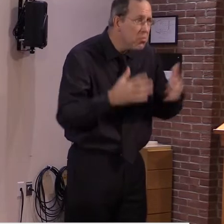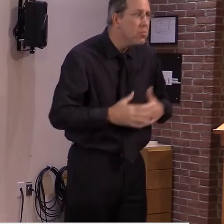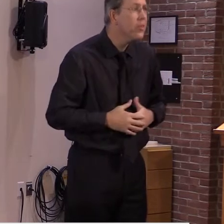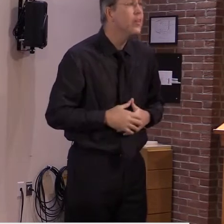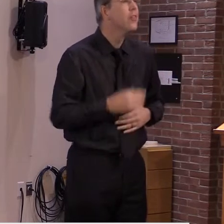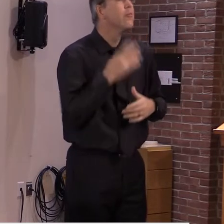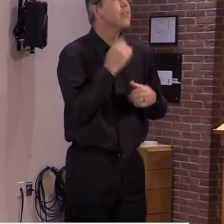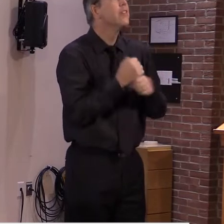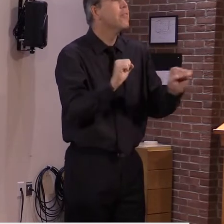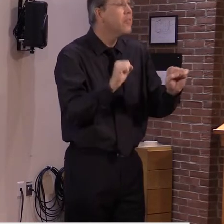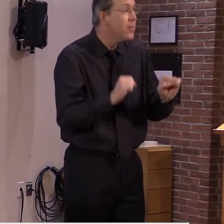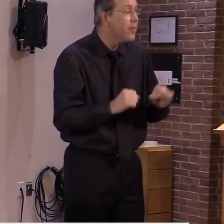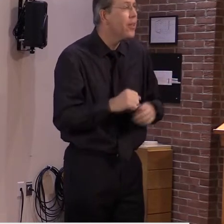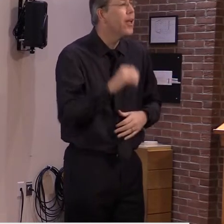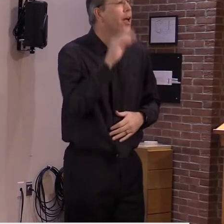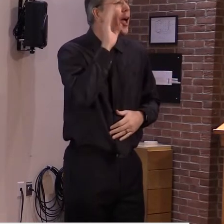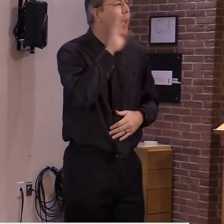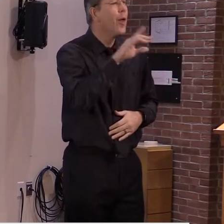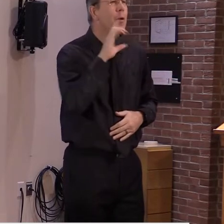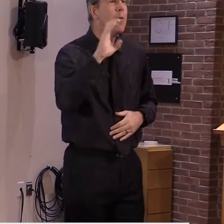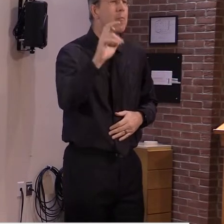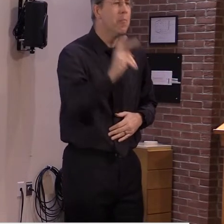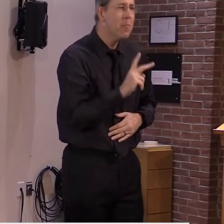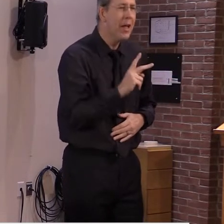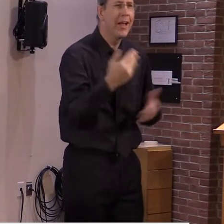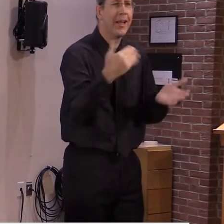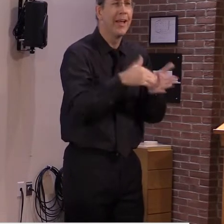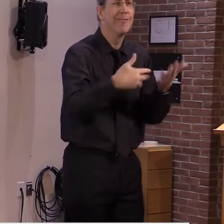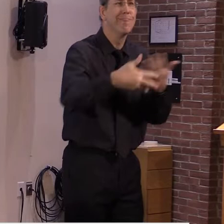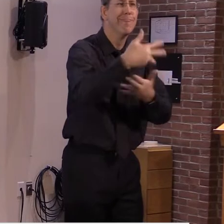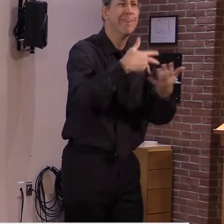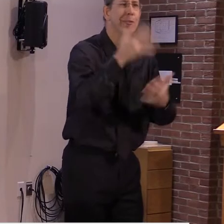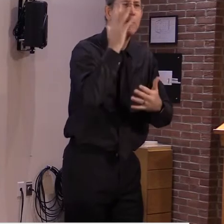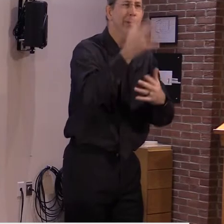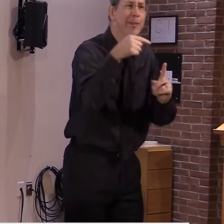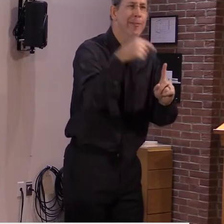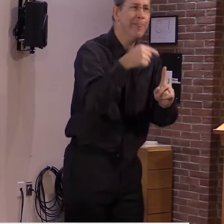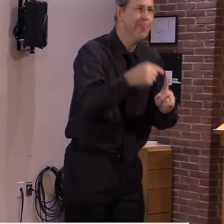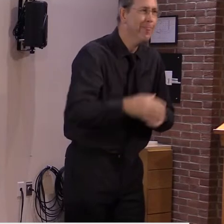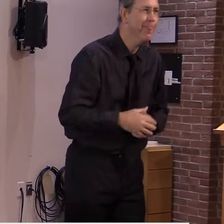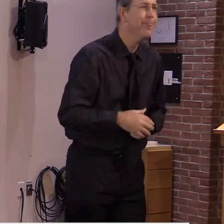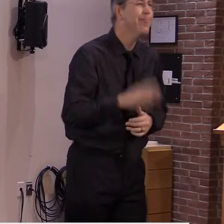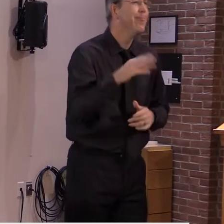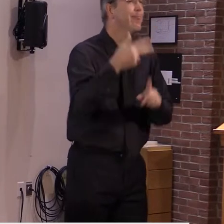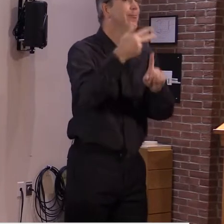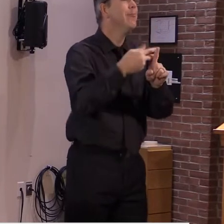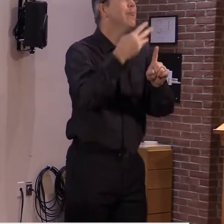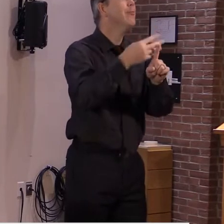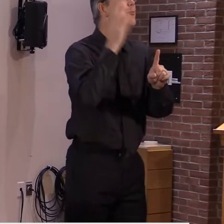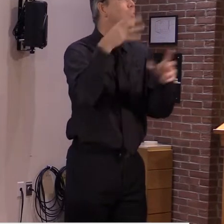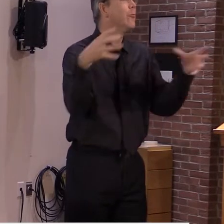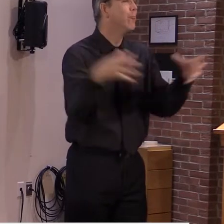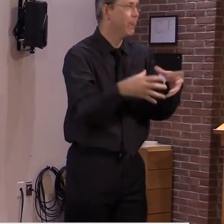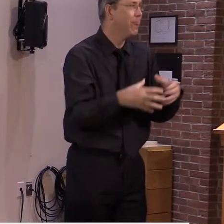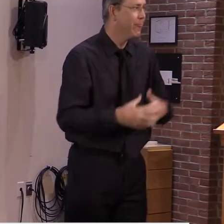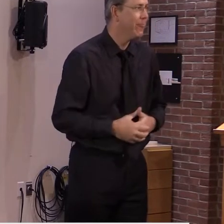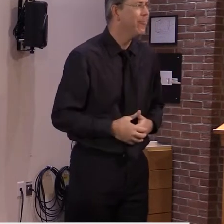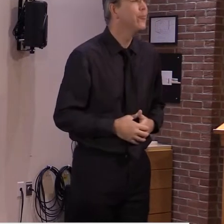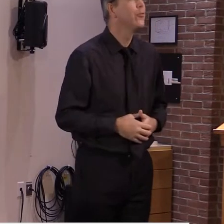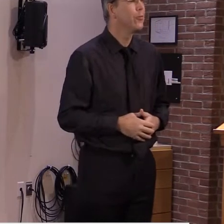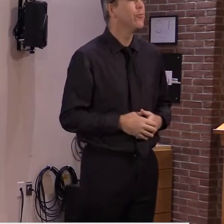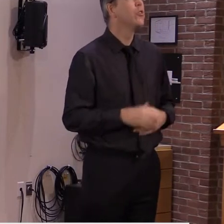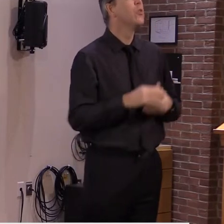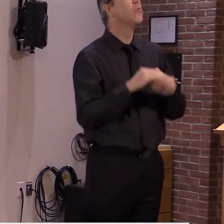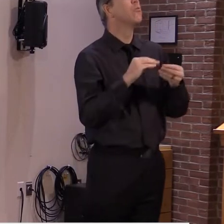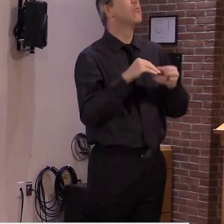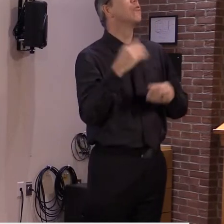person in the months ahead. So now I'll turn it over to Dr. Levine for an update on vaccines and some parting guidance